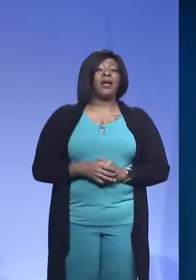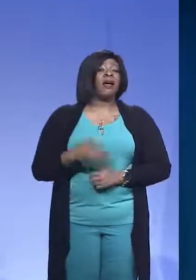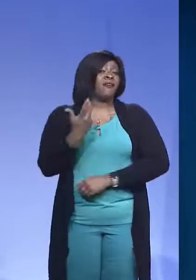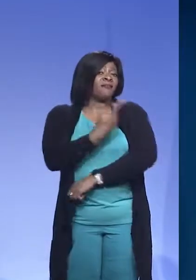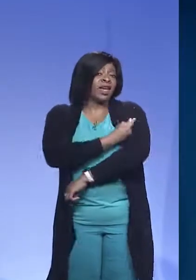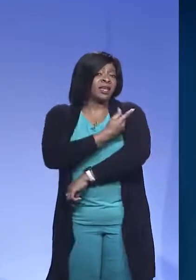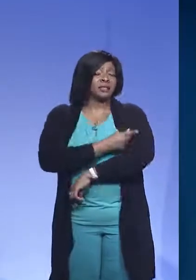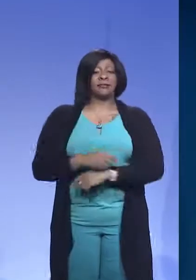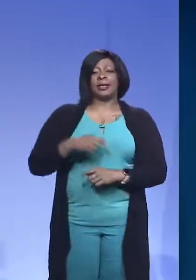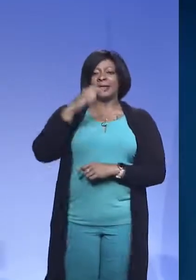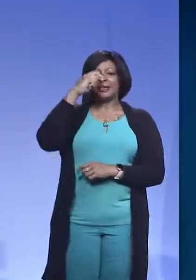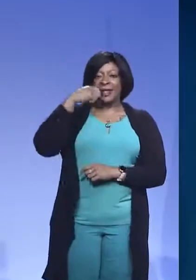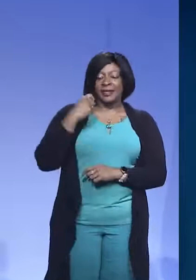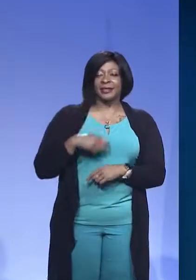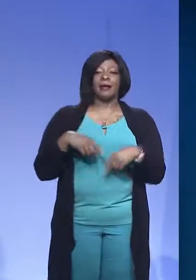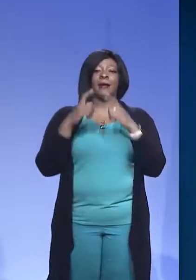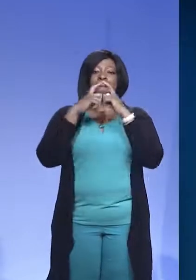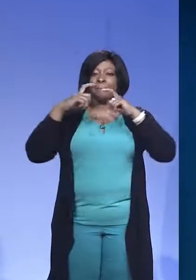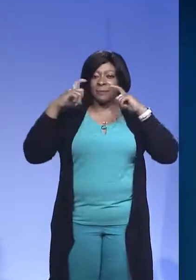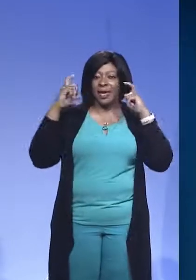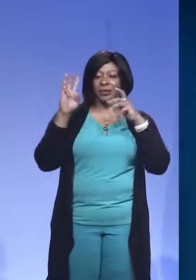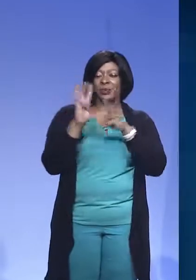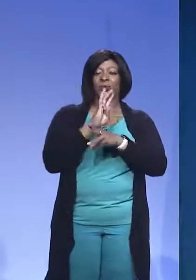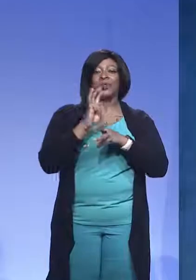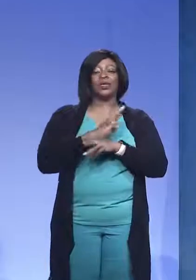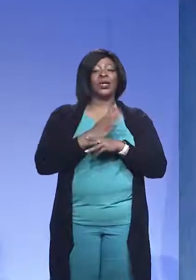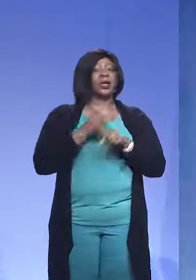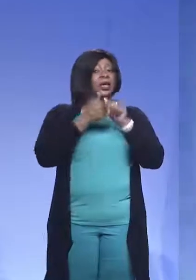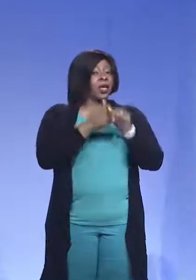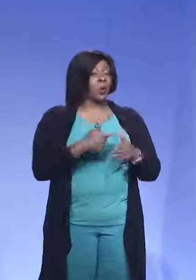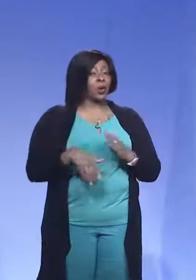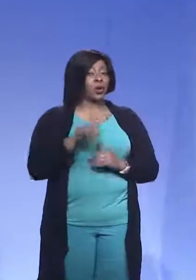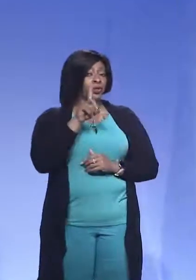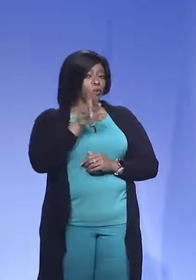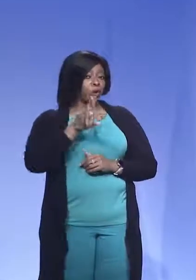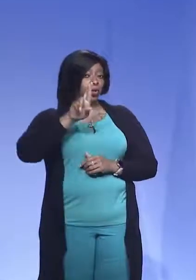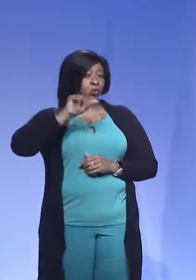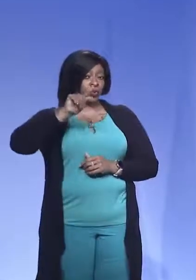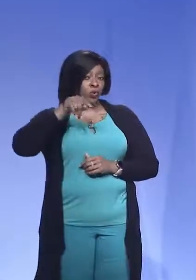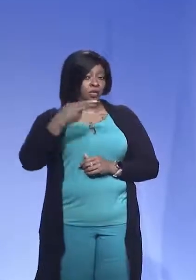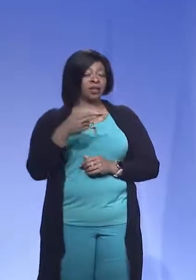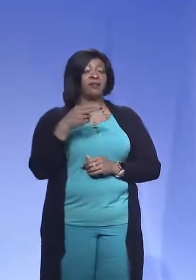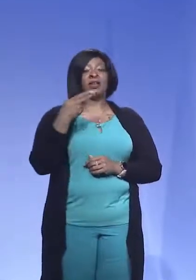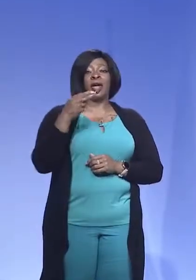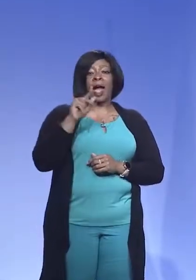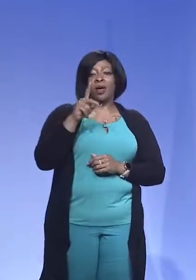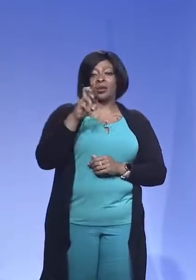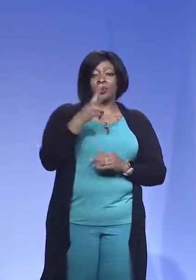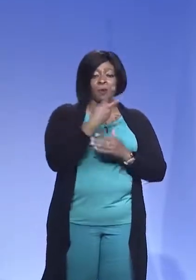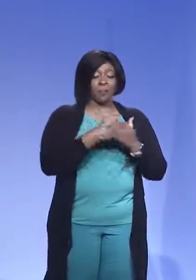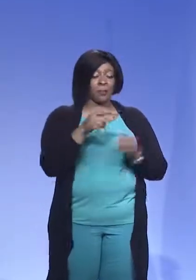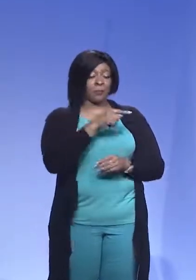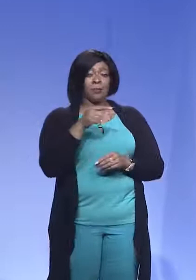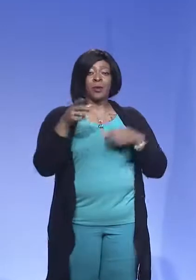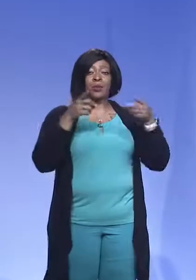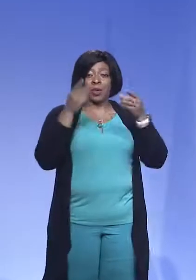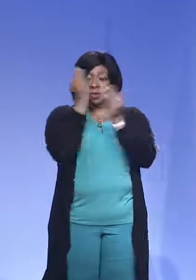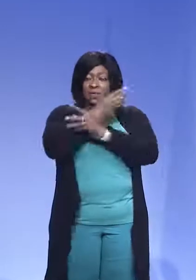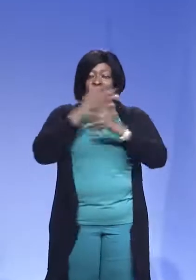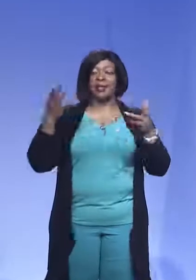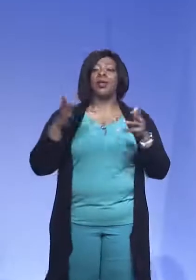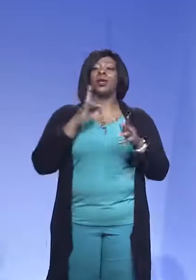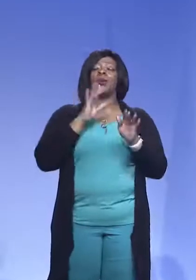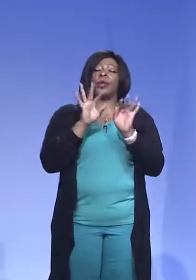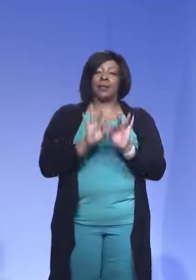Vaccination, testing, mask wearing, and adherence to what Dr. Randolph and Dr. Householder put forth as directives are the keys